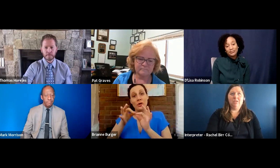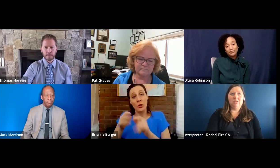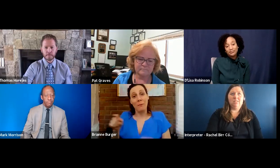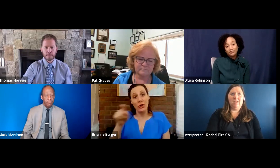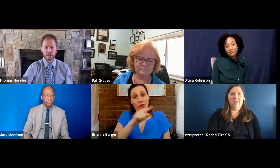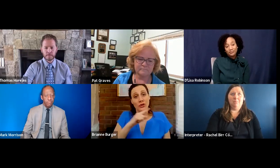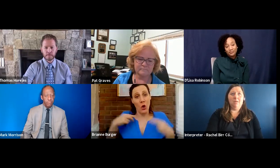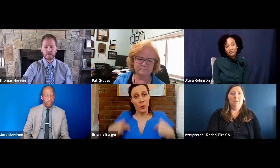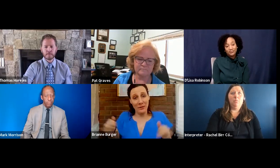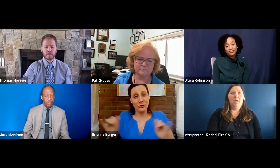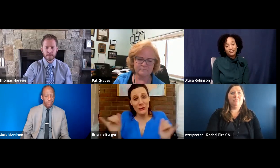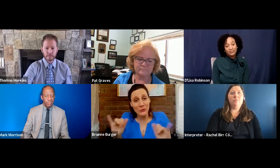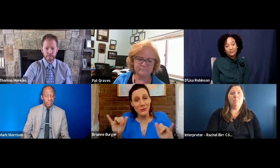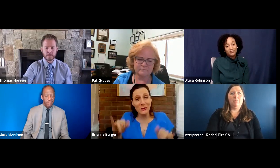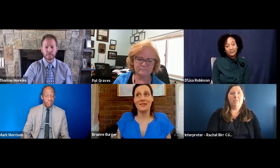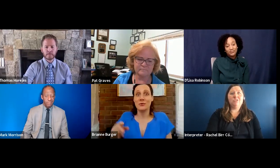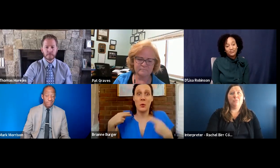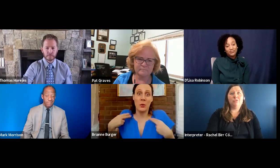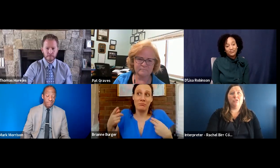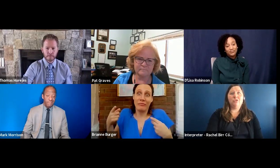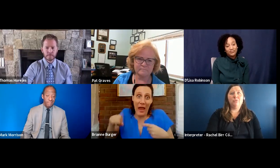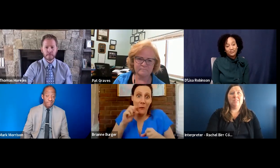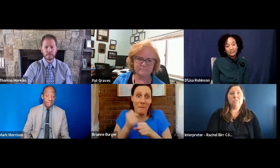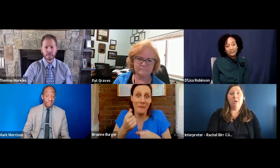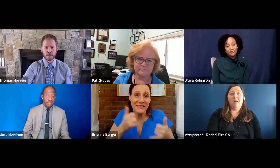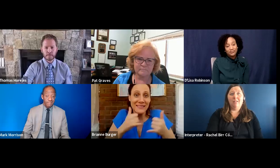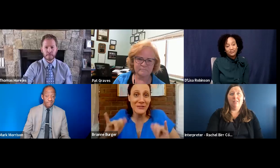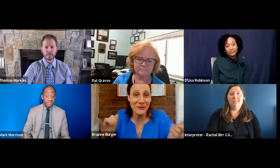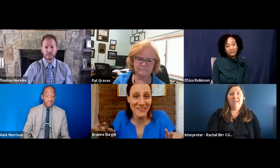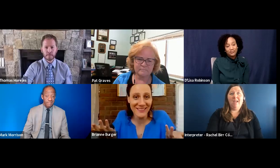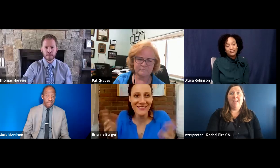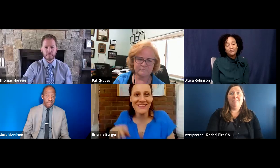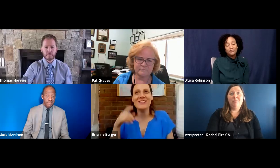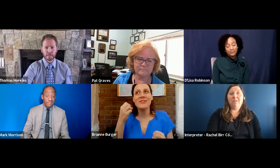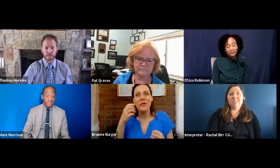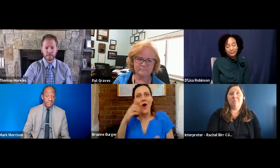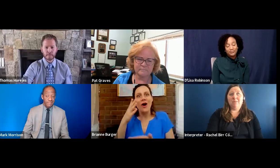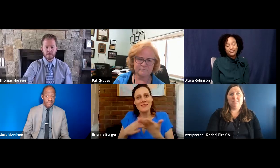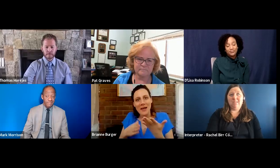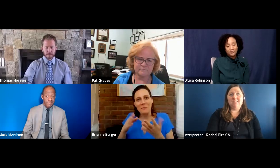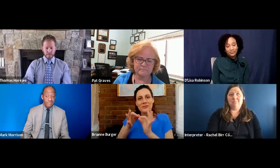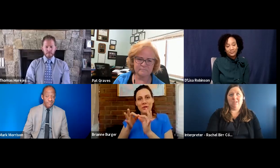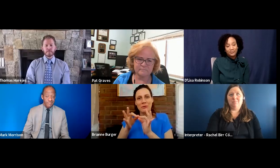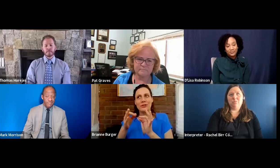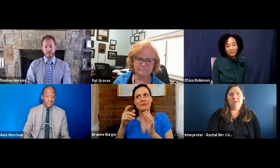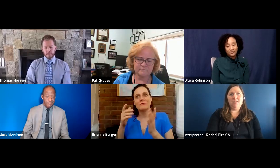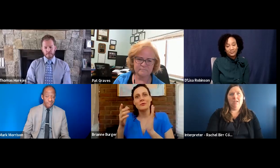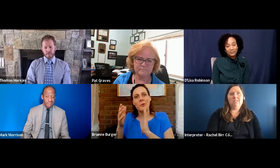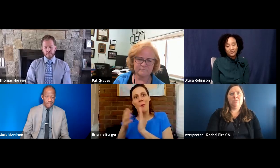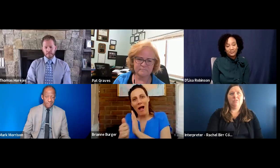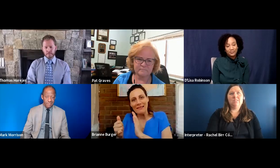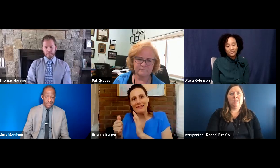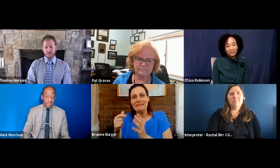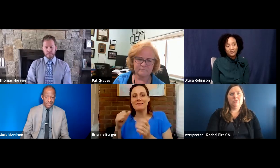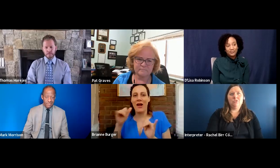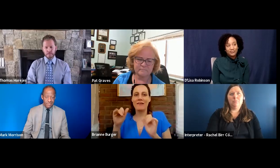I am. But we have to remember that interpreters are humans as well. And everyone is going to make mistakes sometimes, right? And